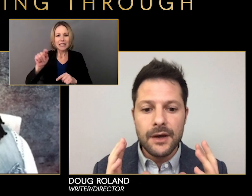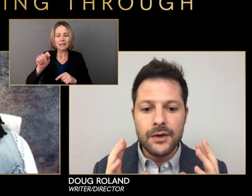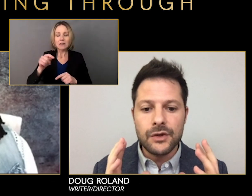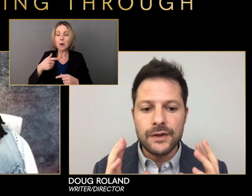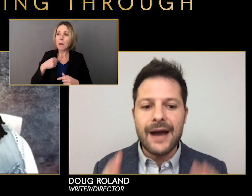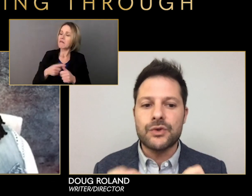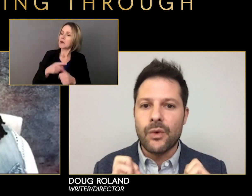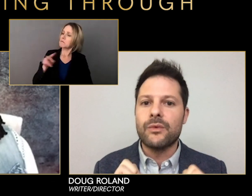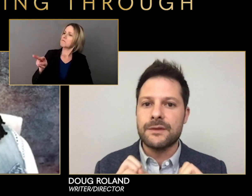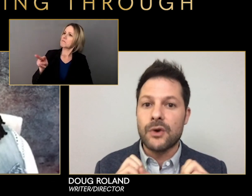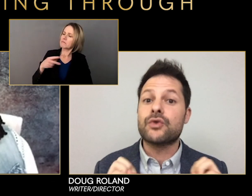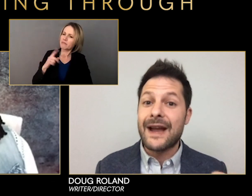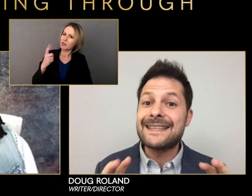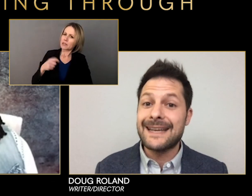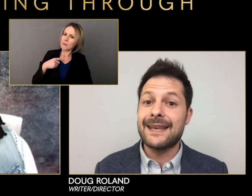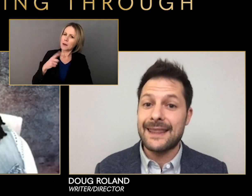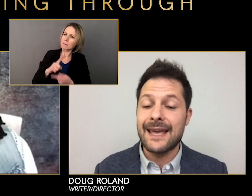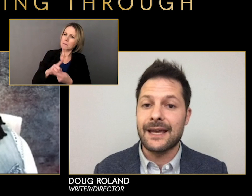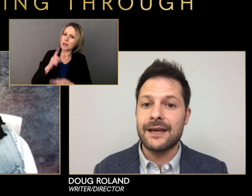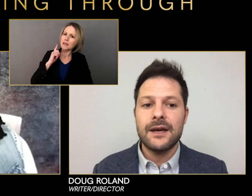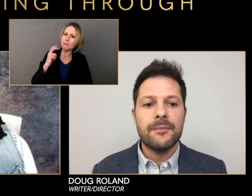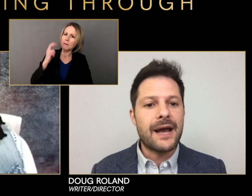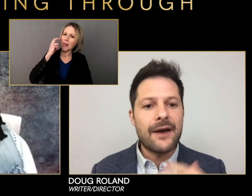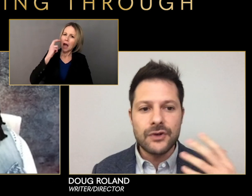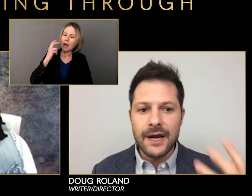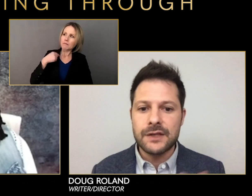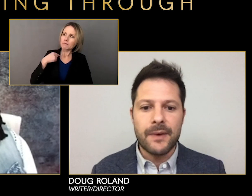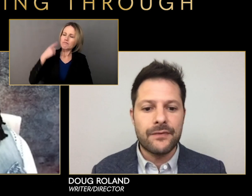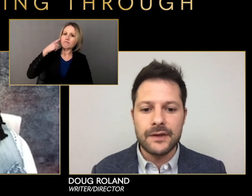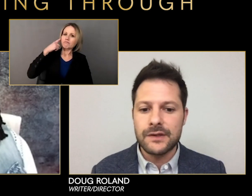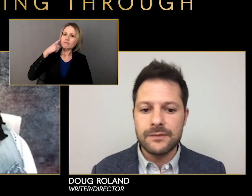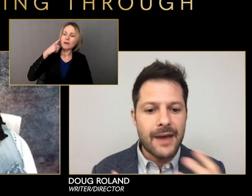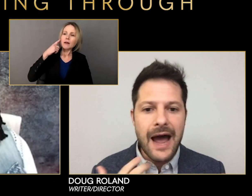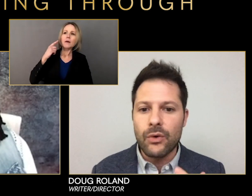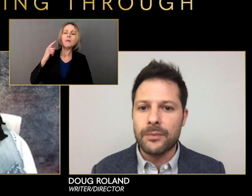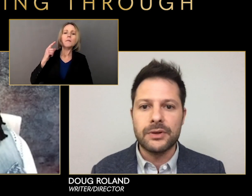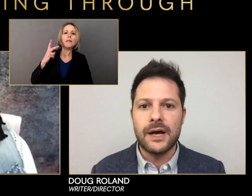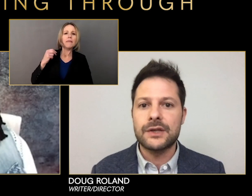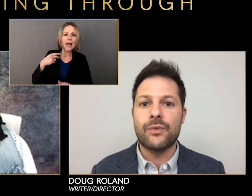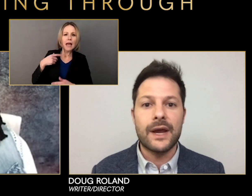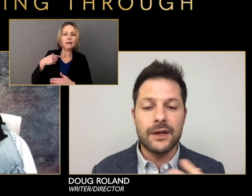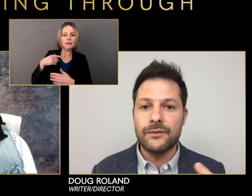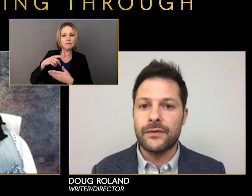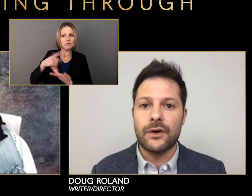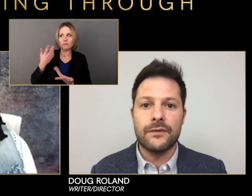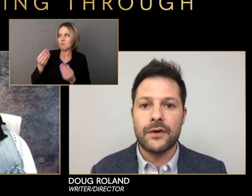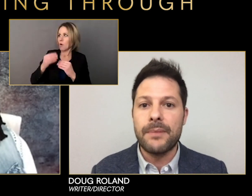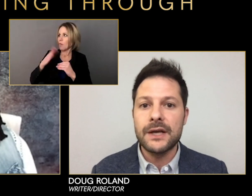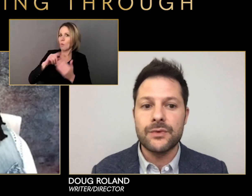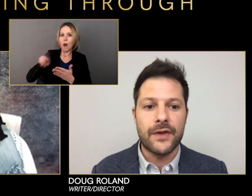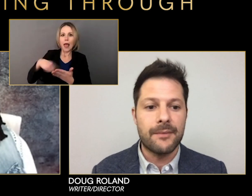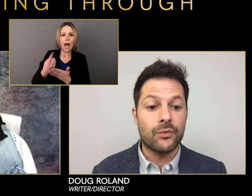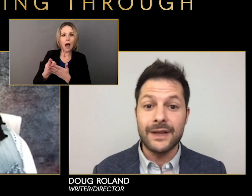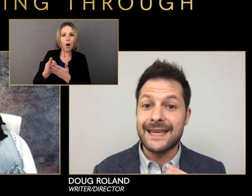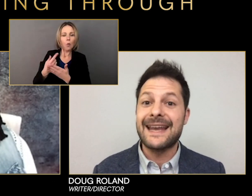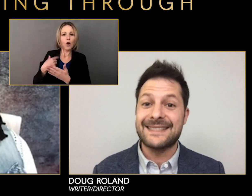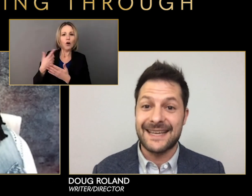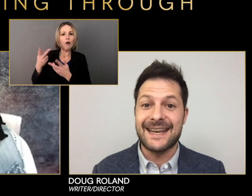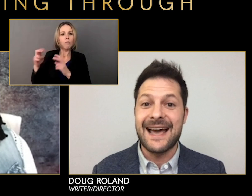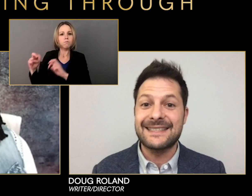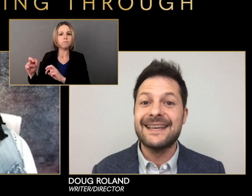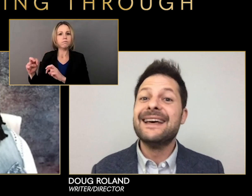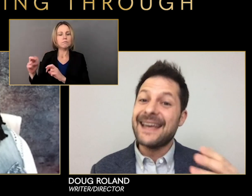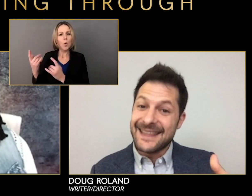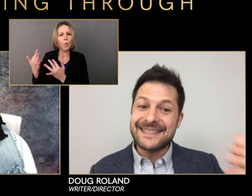him, that was what was the most resonant thing. But after I spent this hour plus waiting for a bus with him and really getting